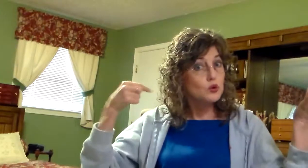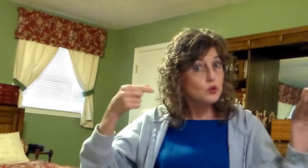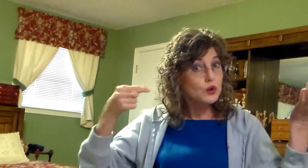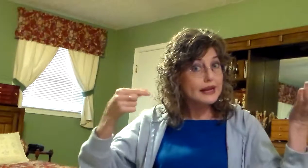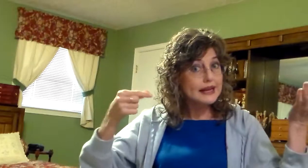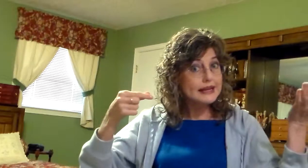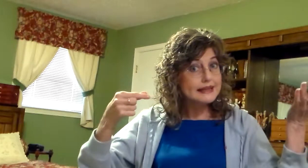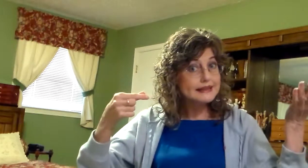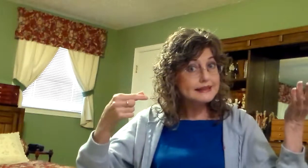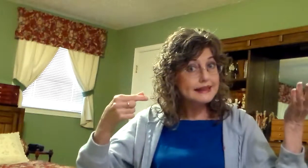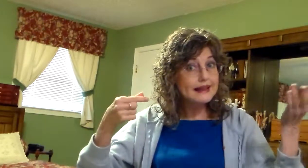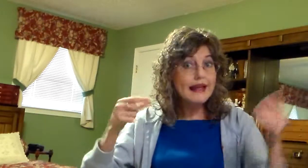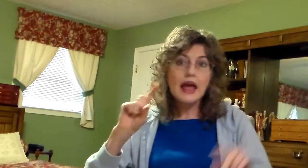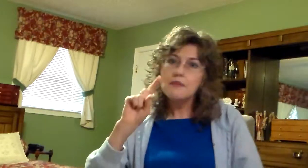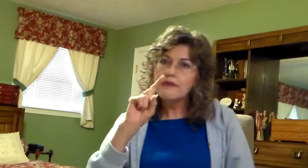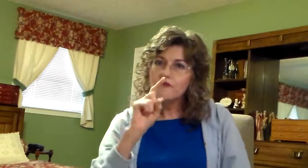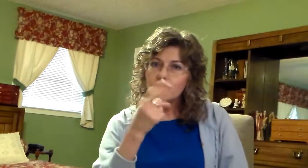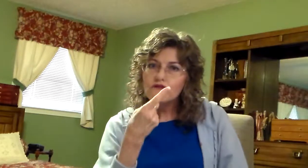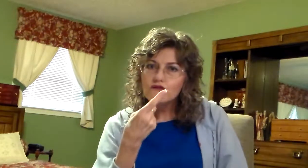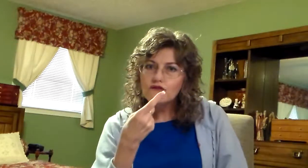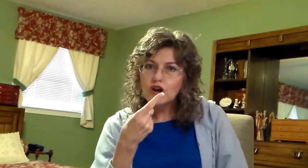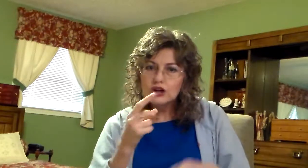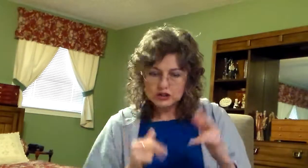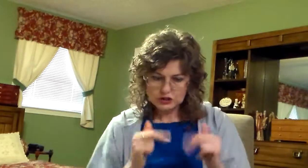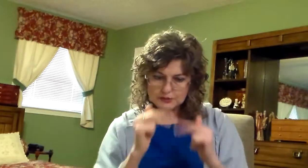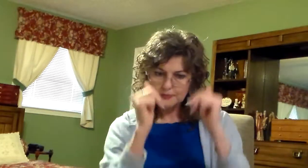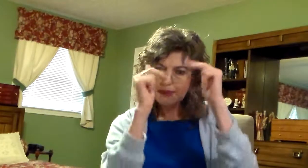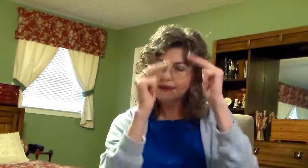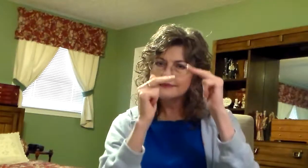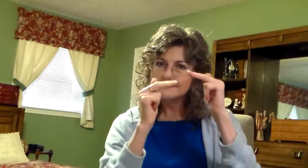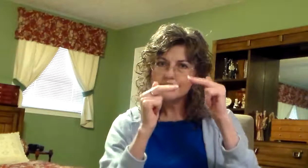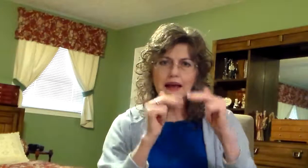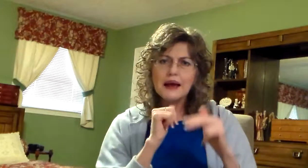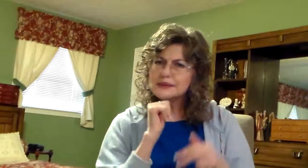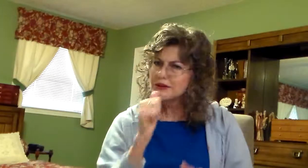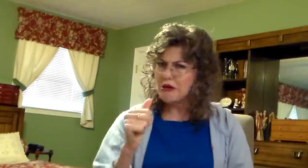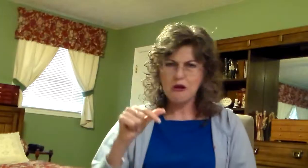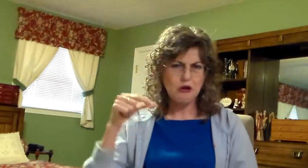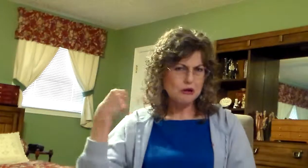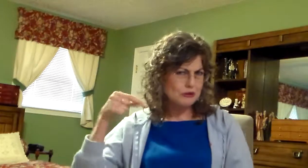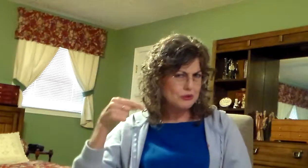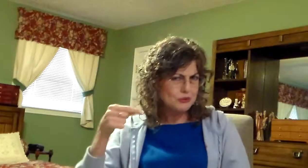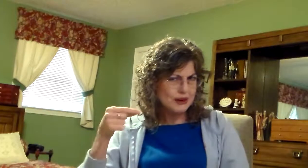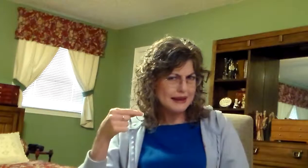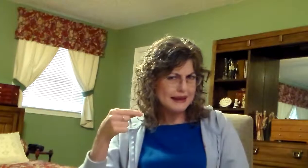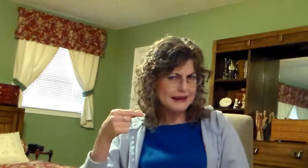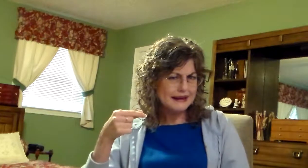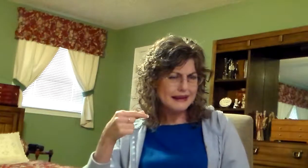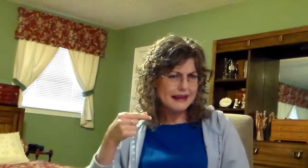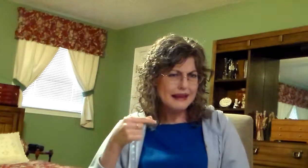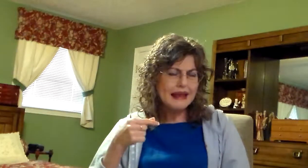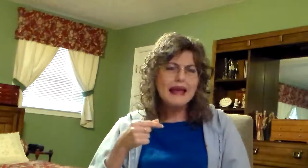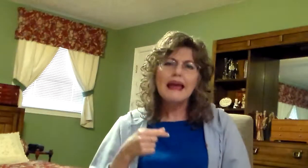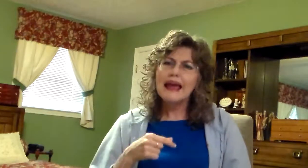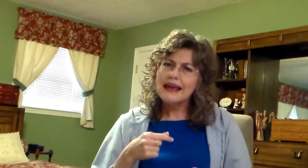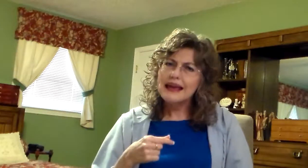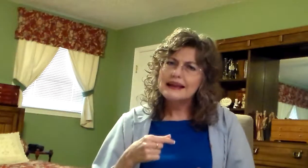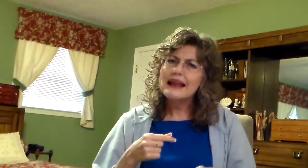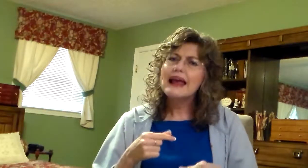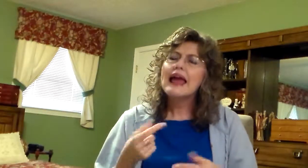I was very first built, I didn't have this patina on me because it developed over time. So the people who first saw me when I was